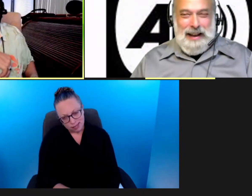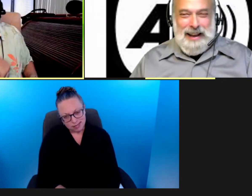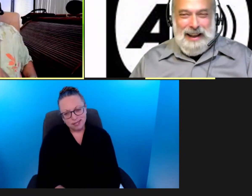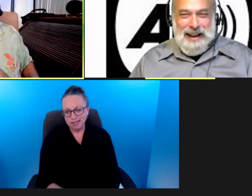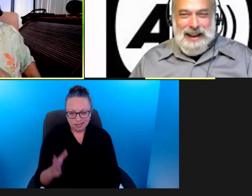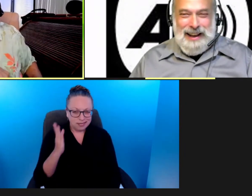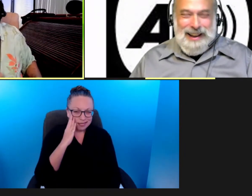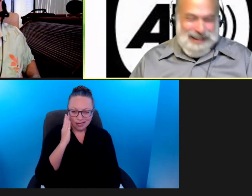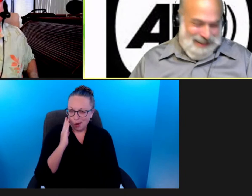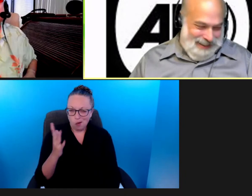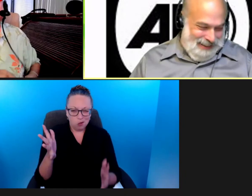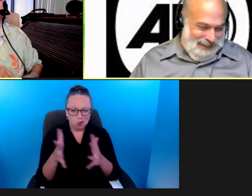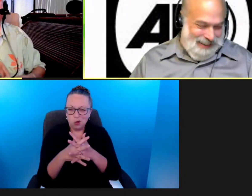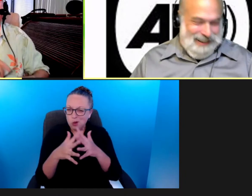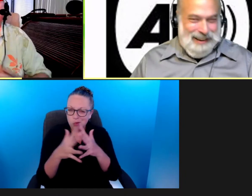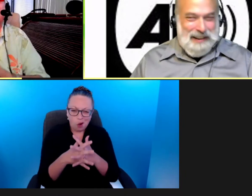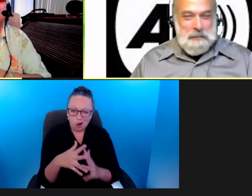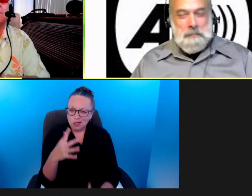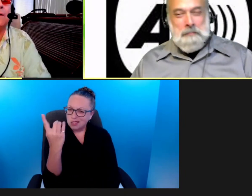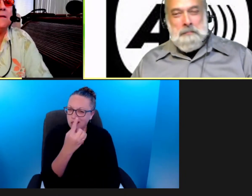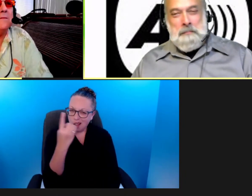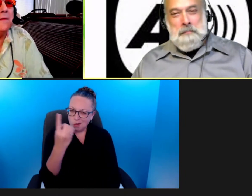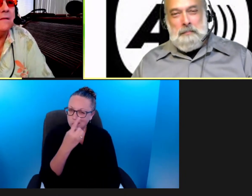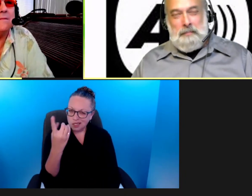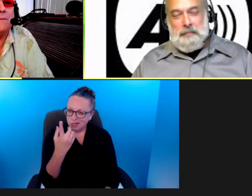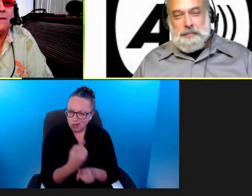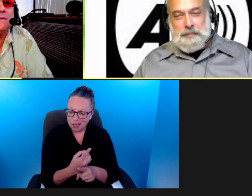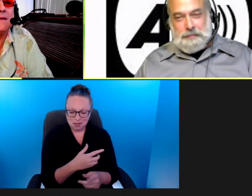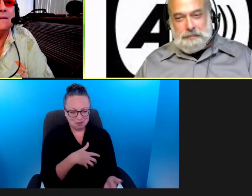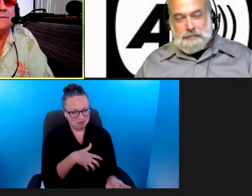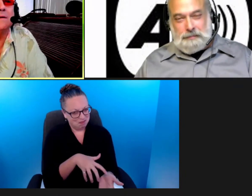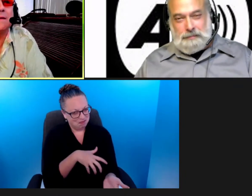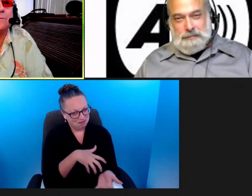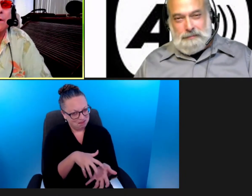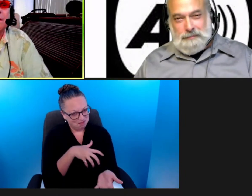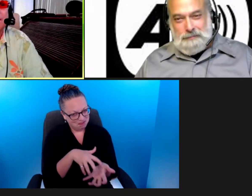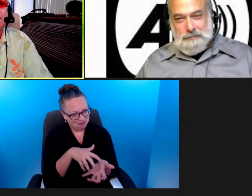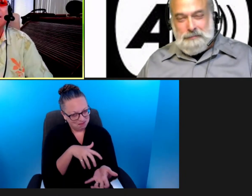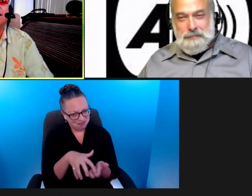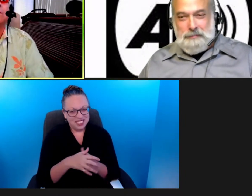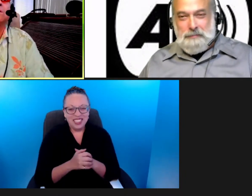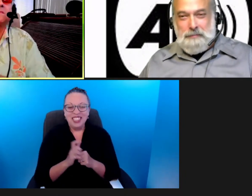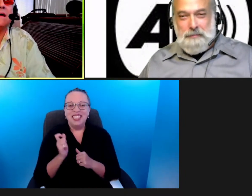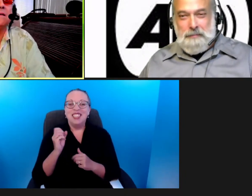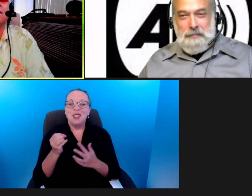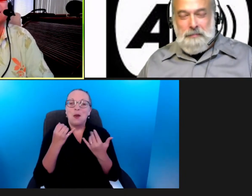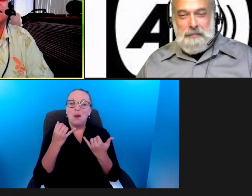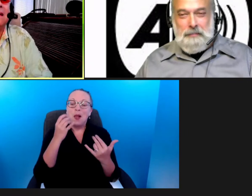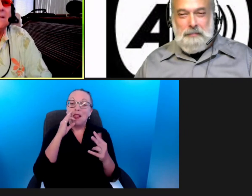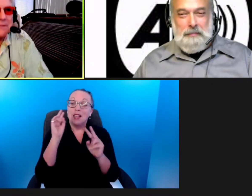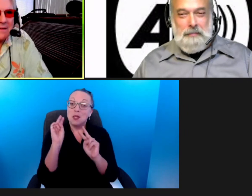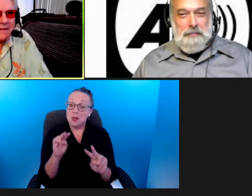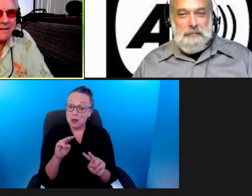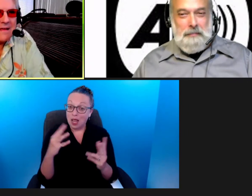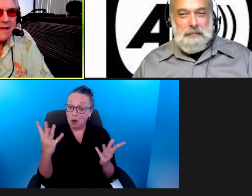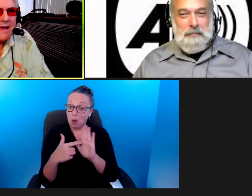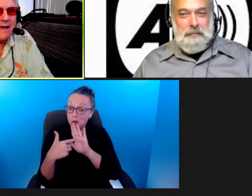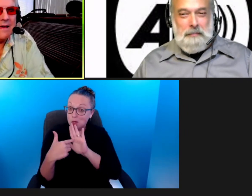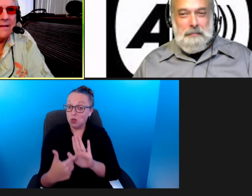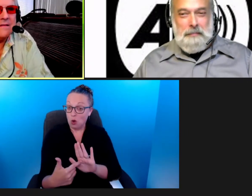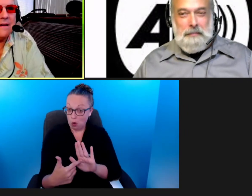they do. So why don't we take a look at what was aired